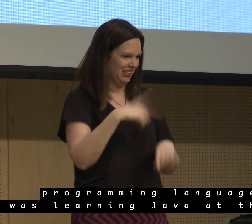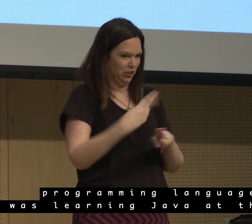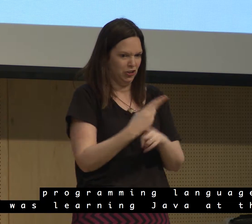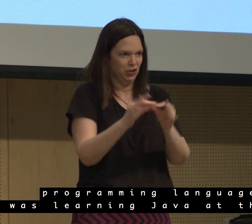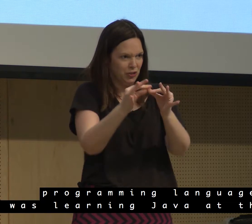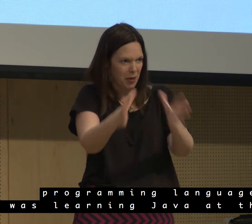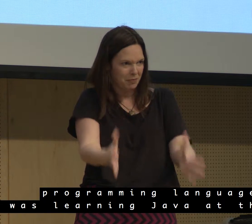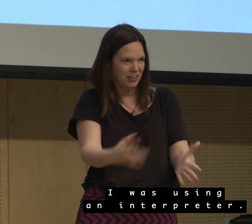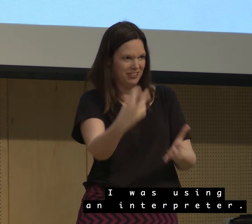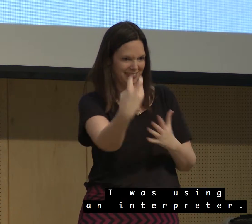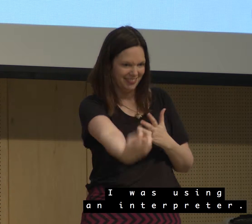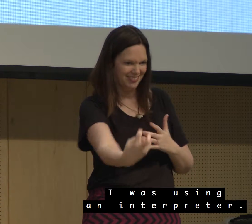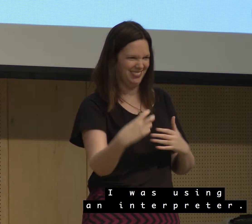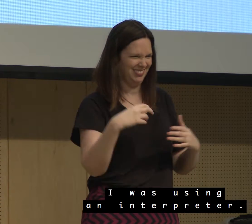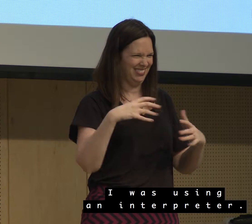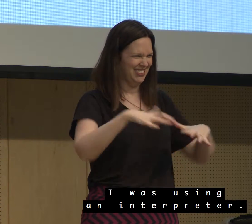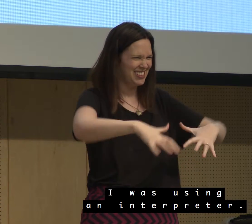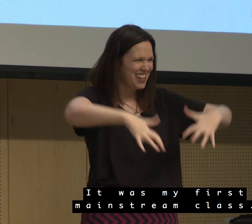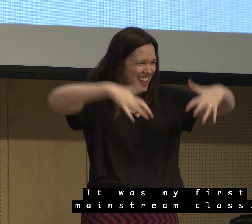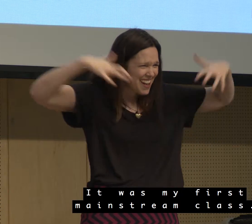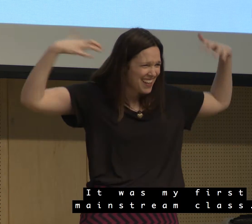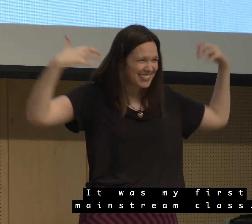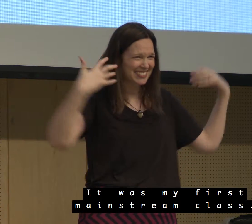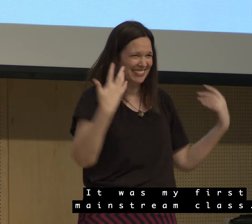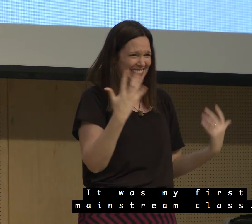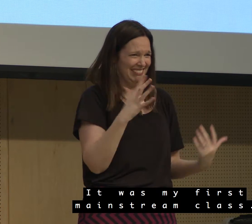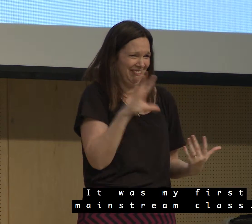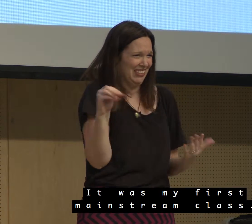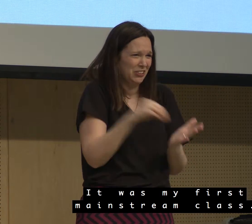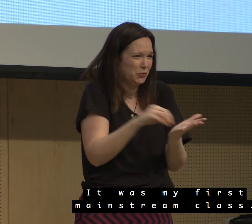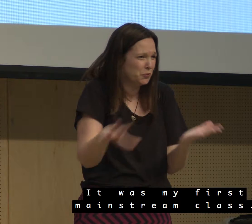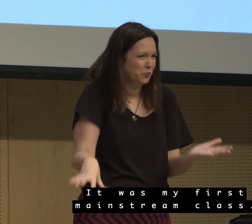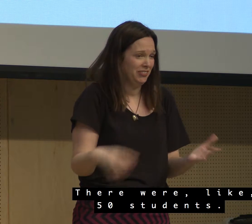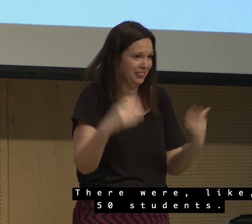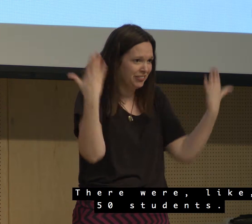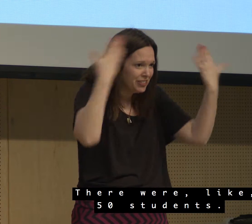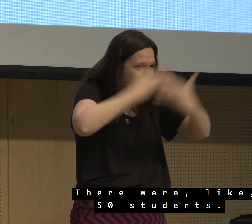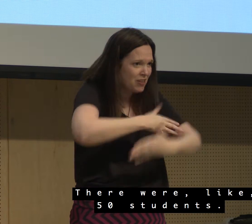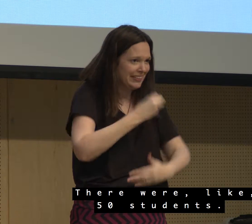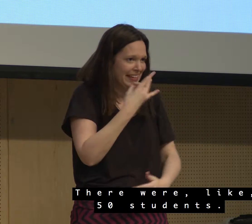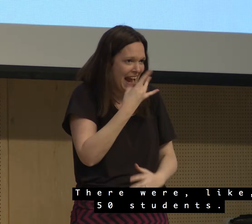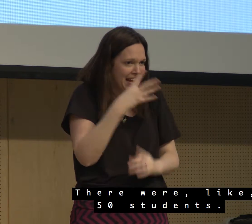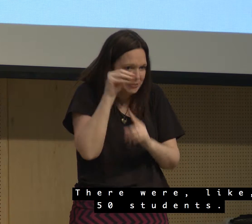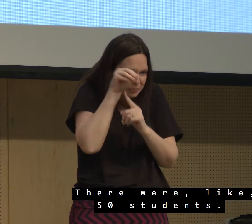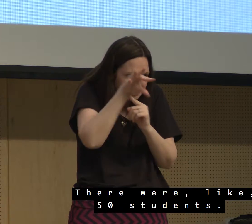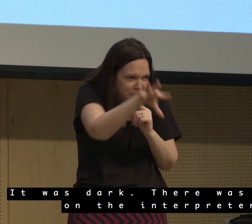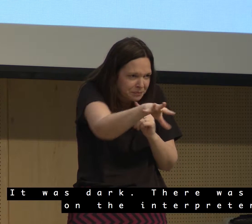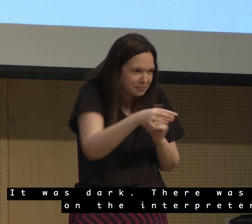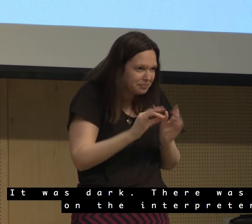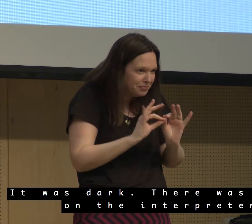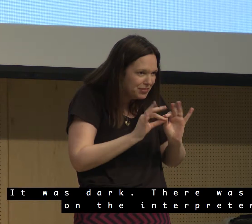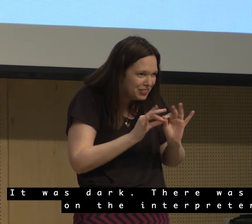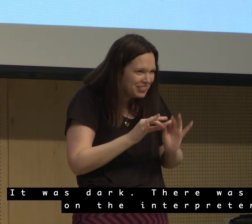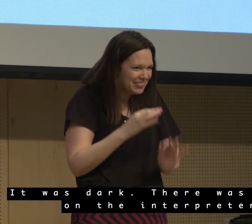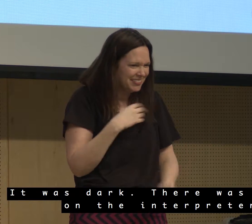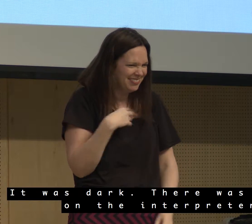Java at the time. I was using an interpreter. It was my first mainstream class. There were like 50 students. It was dark. There was light on